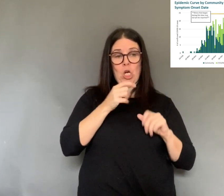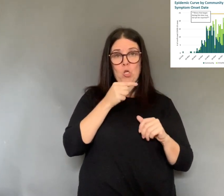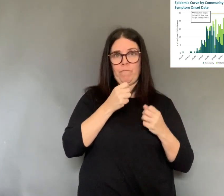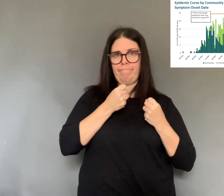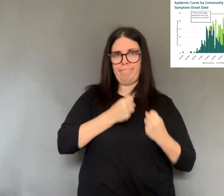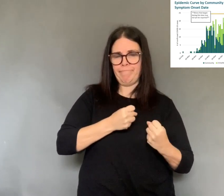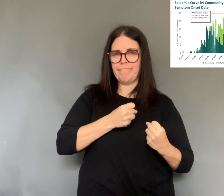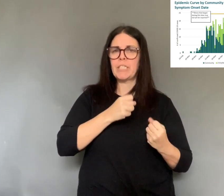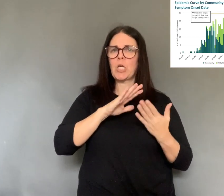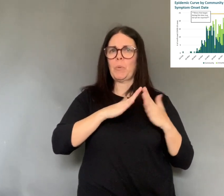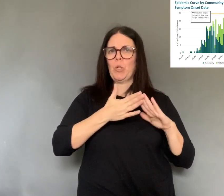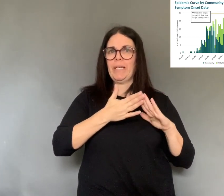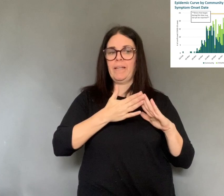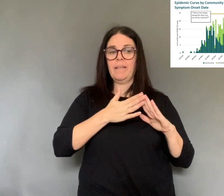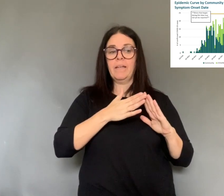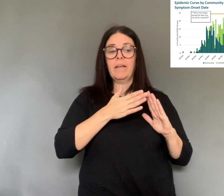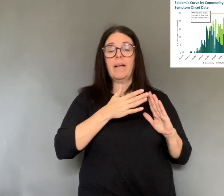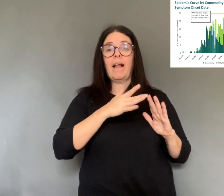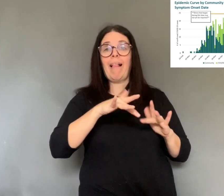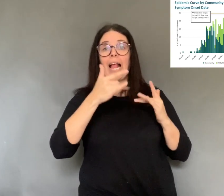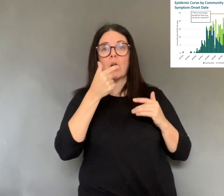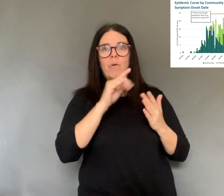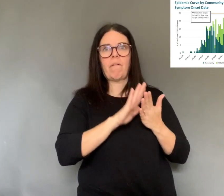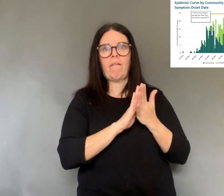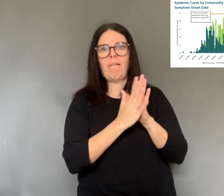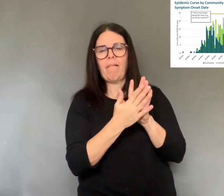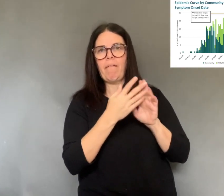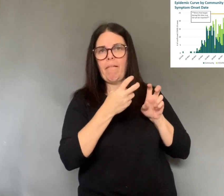community to a long-term care home.